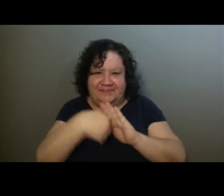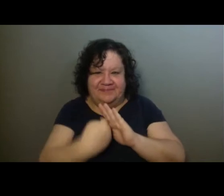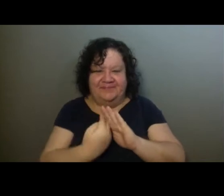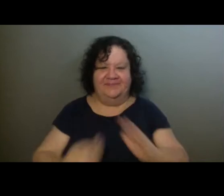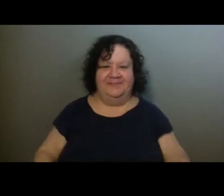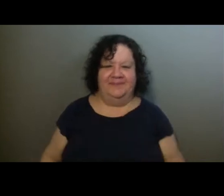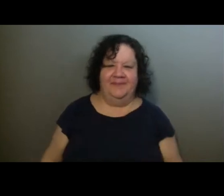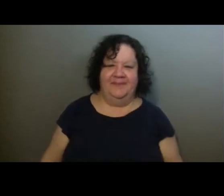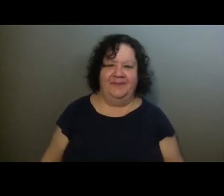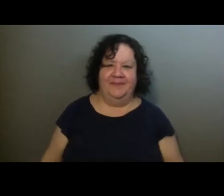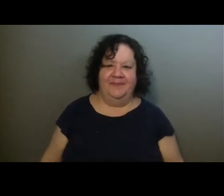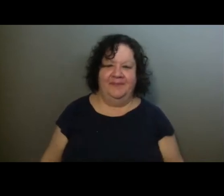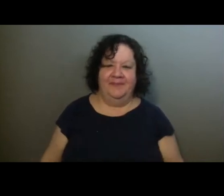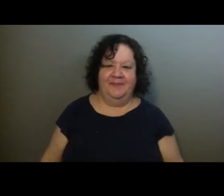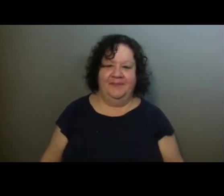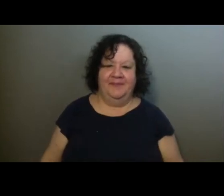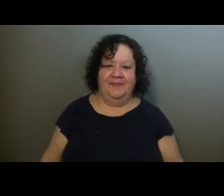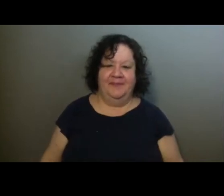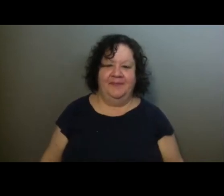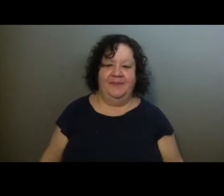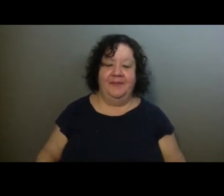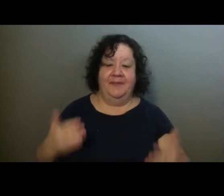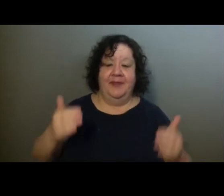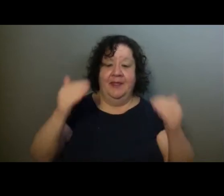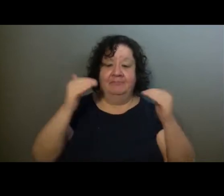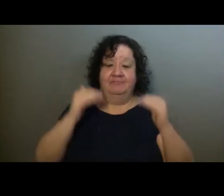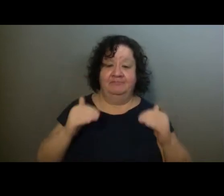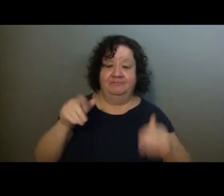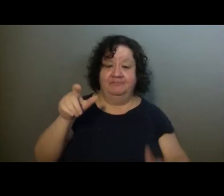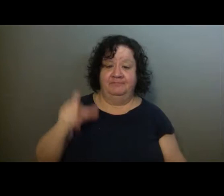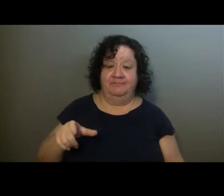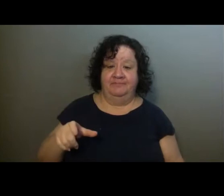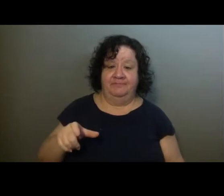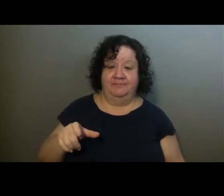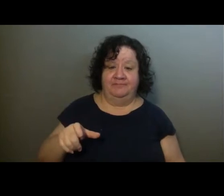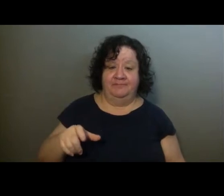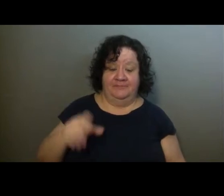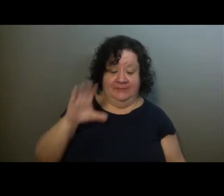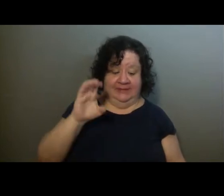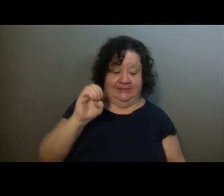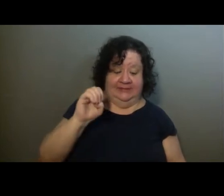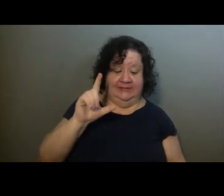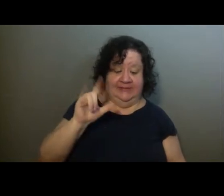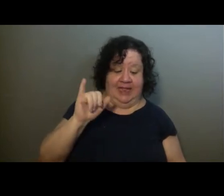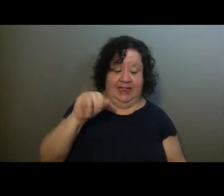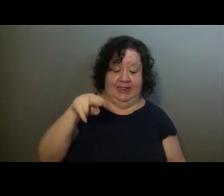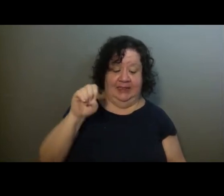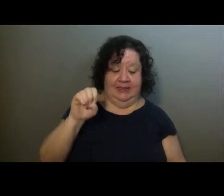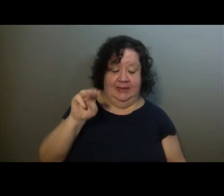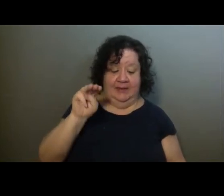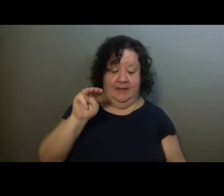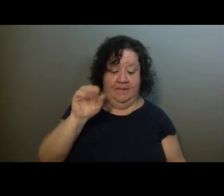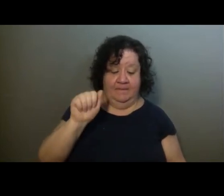Ms. Selina Moirod, forgive me if I've butchered the second name, ma'am, UNDP